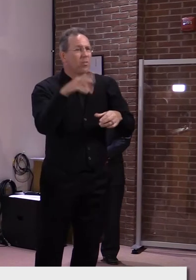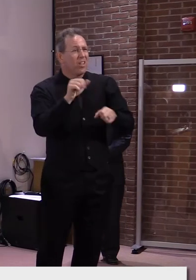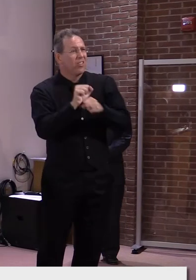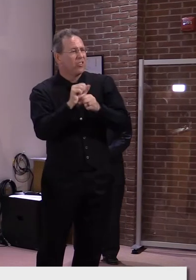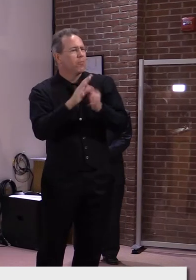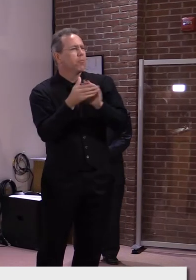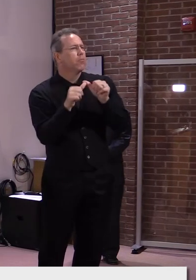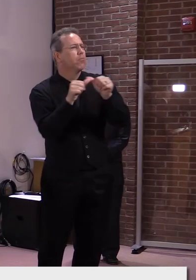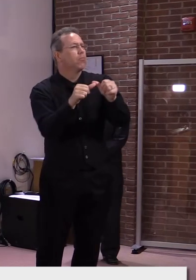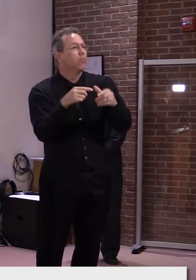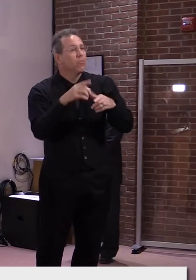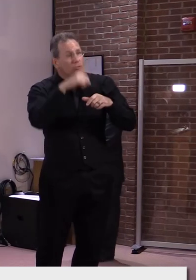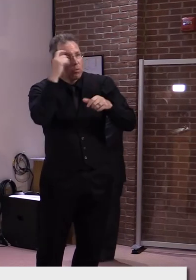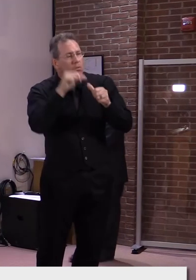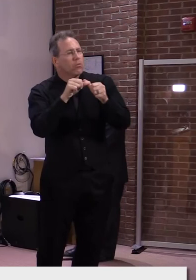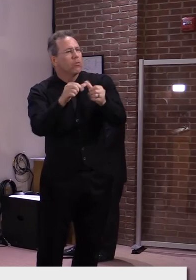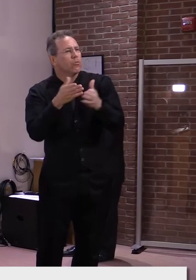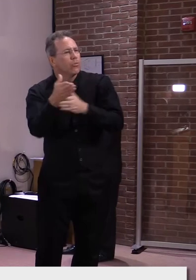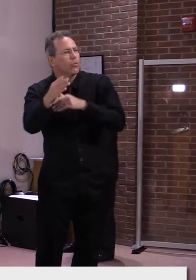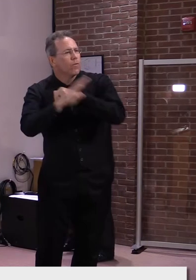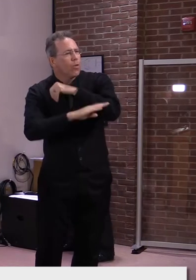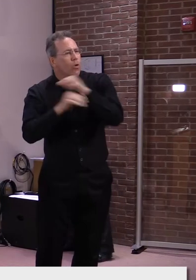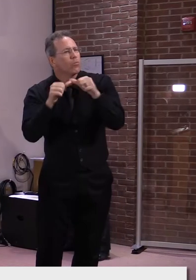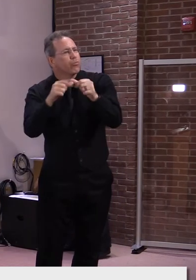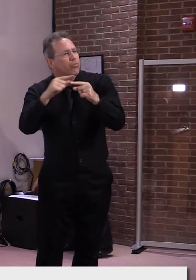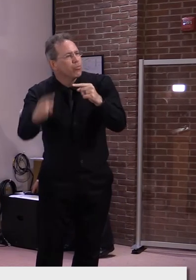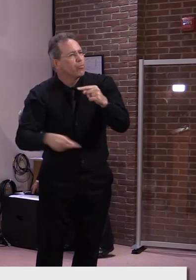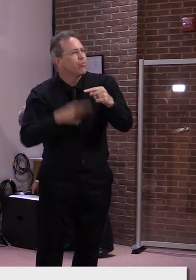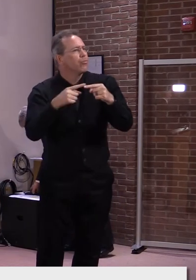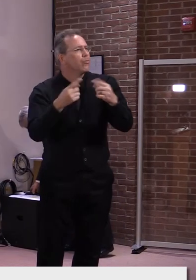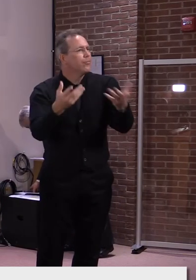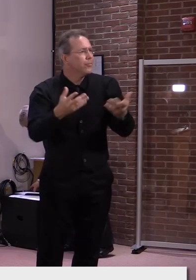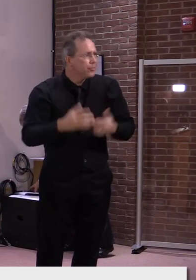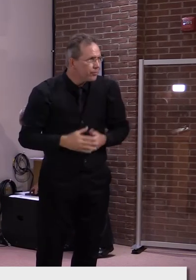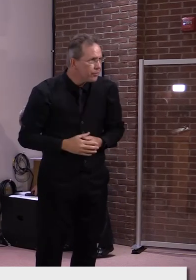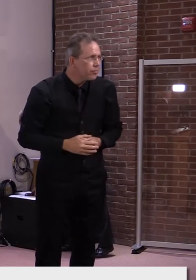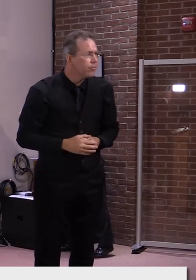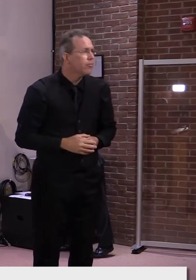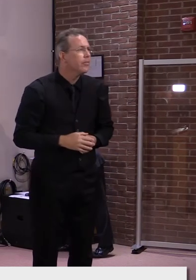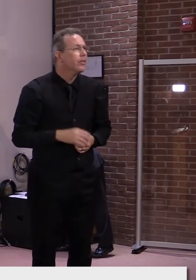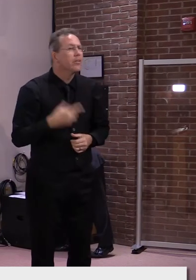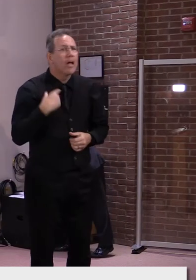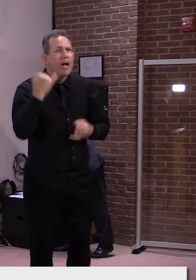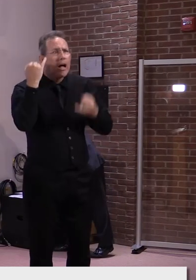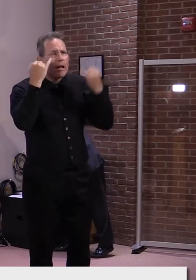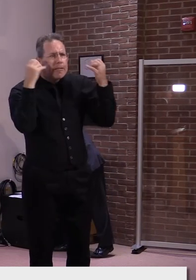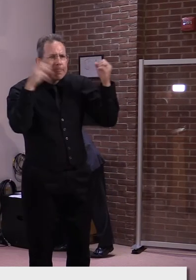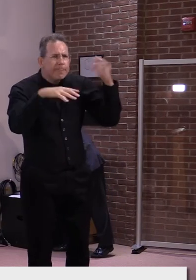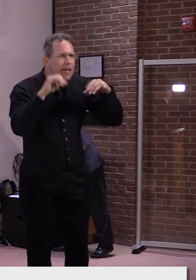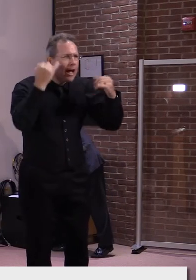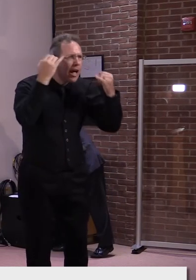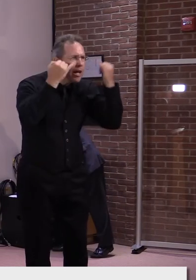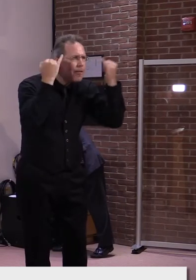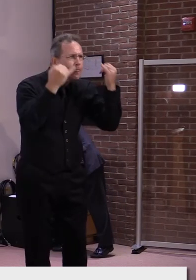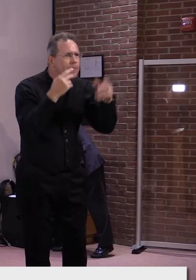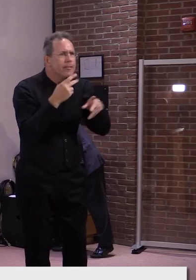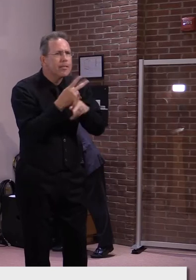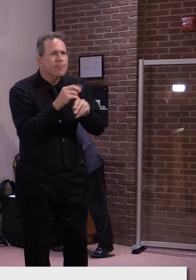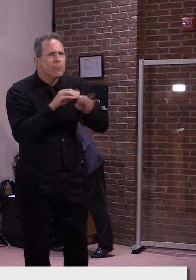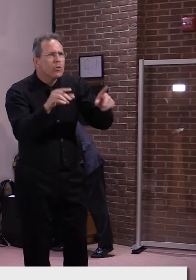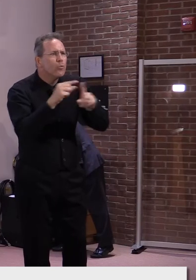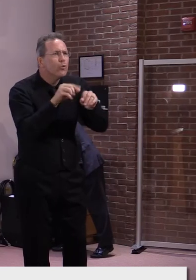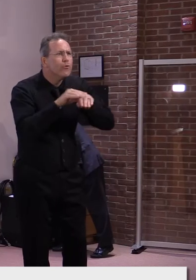happy to work to get the word out to individuals coming either on summer break, either in high school or